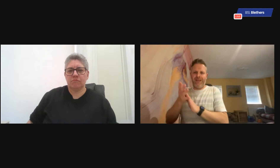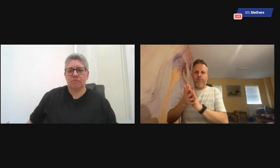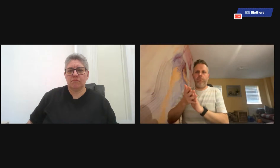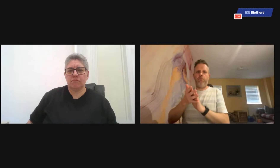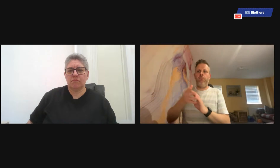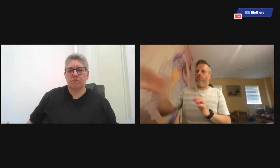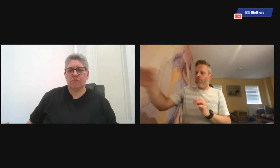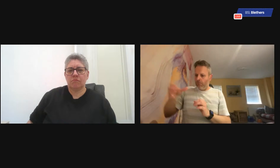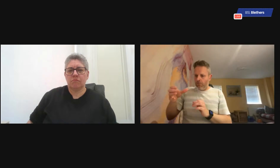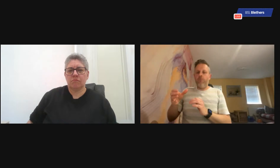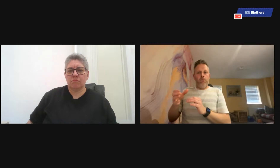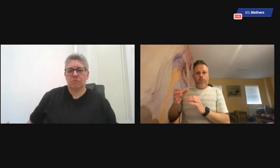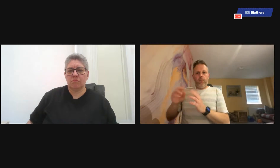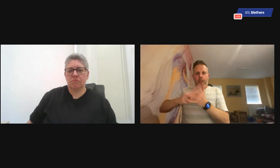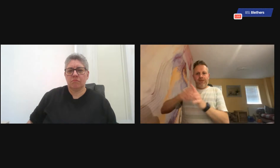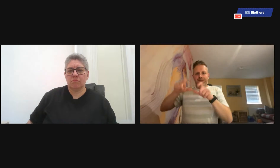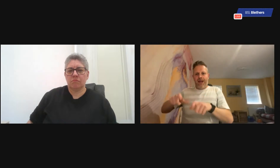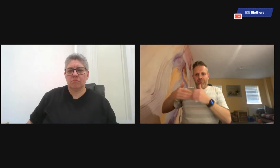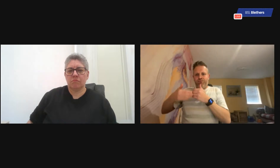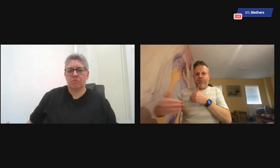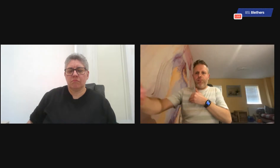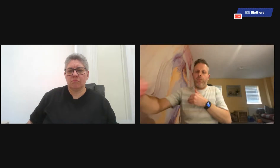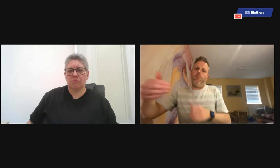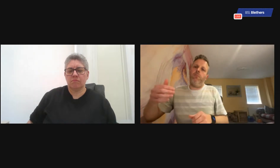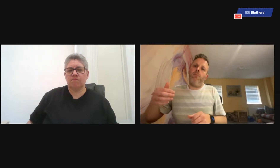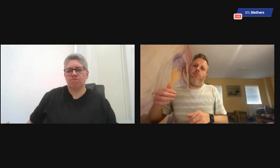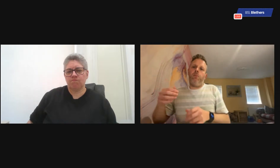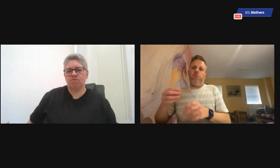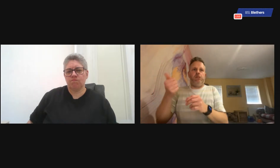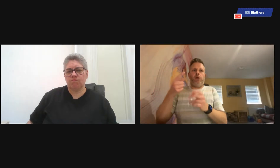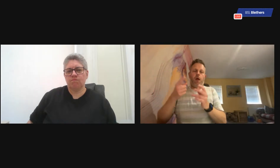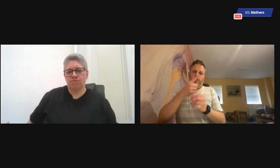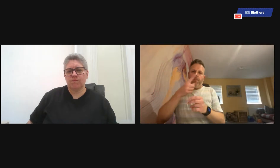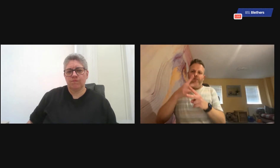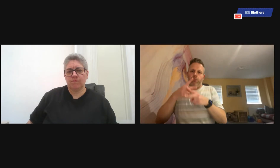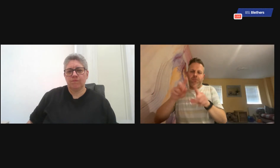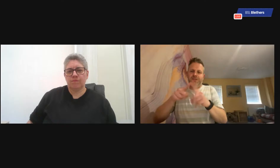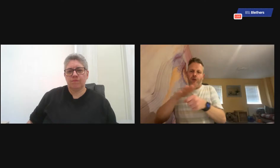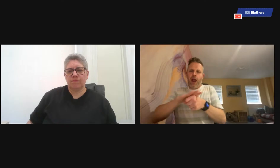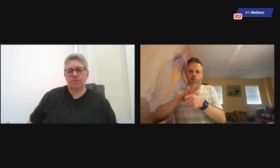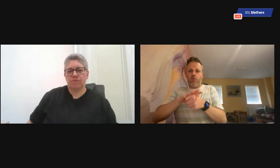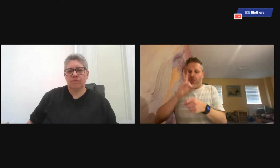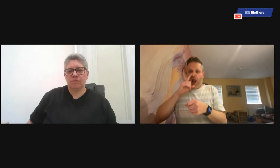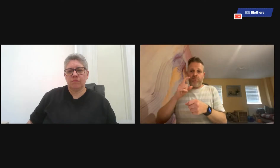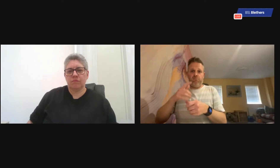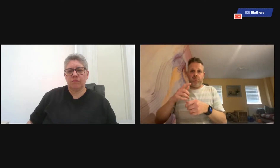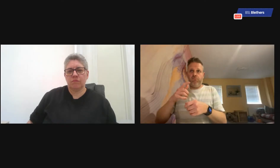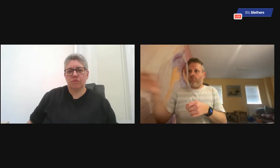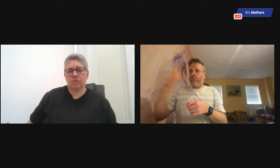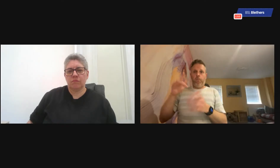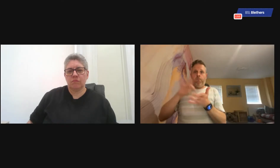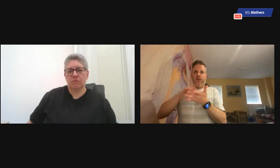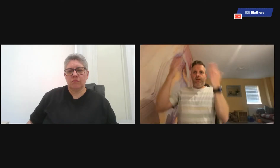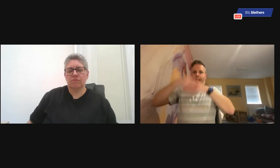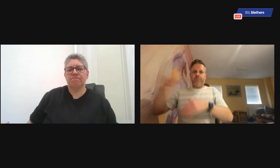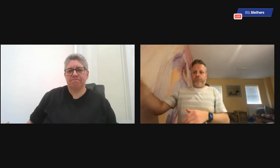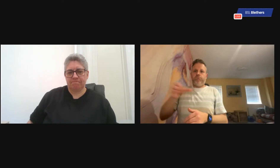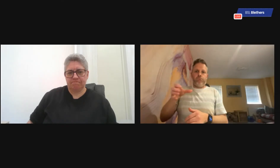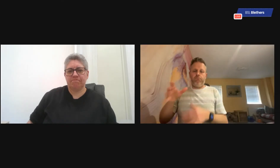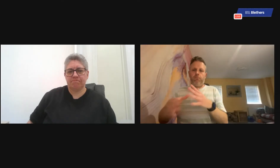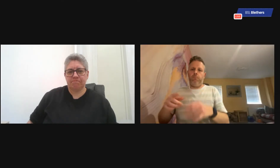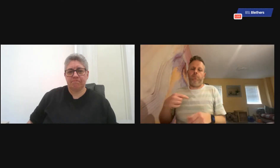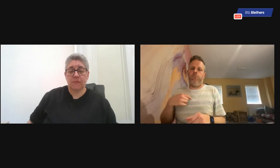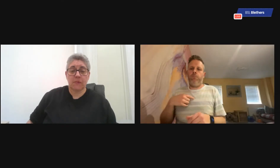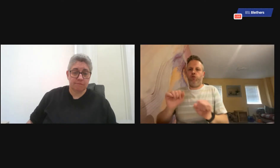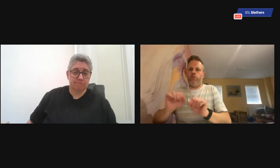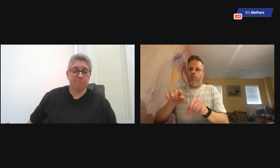different. I think if it's going to be a long-term placement and they plan to stay for several months, then it can be a